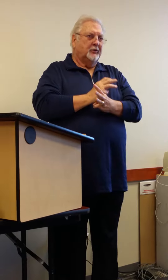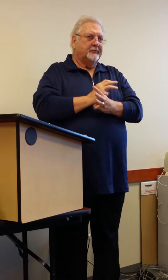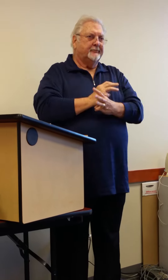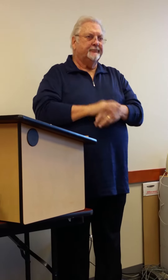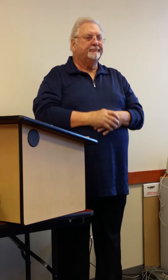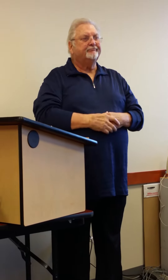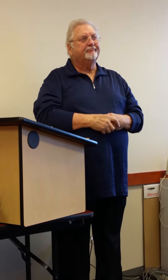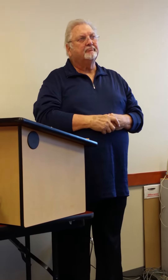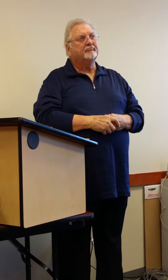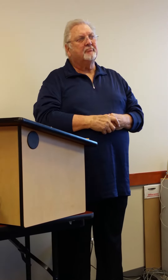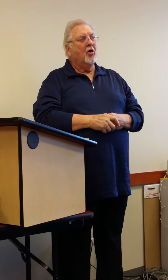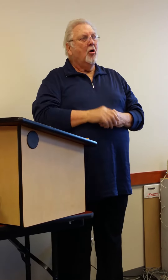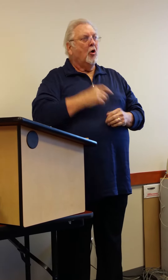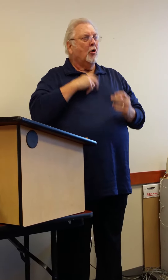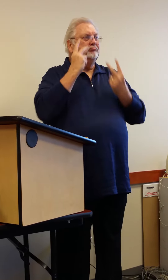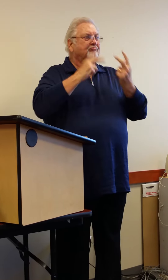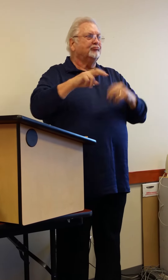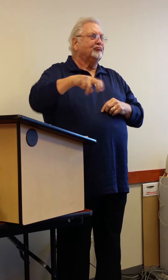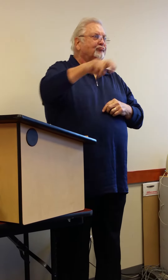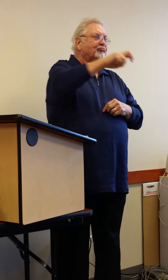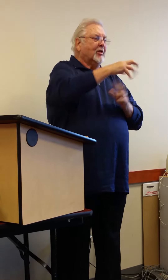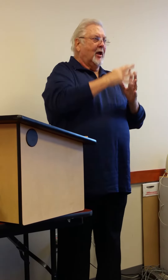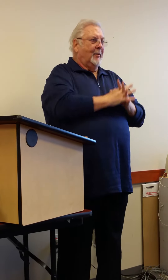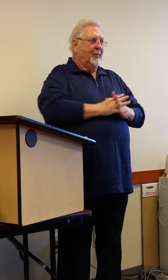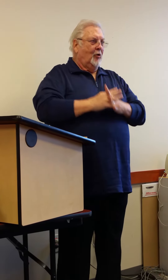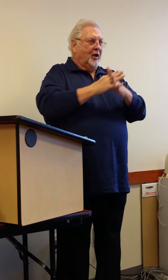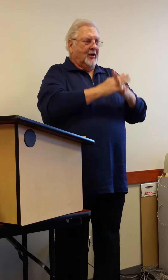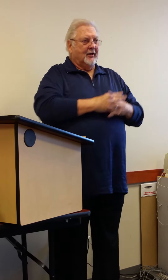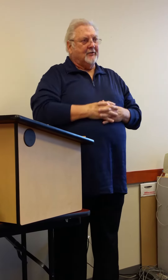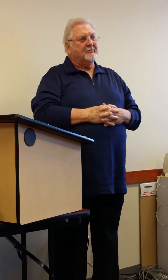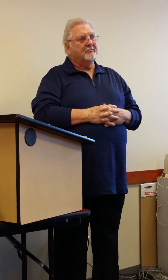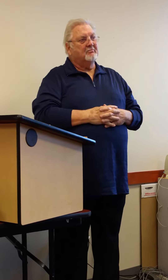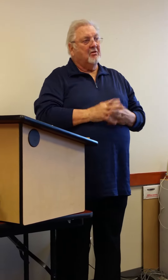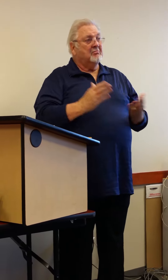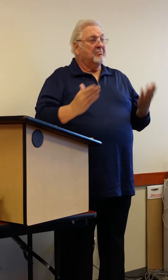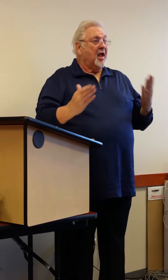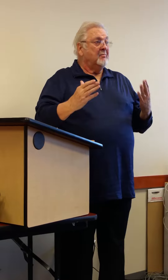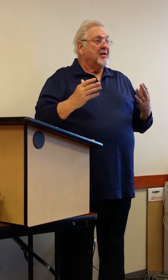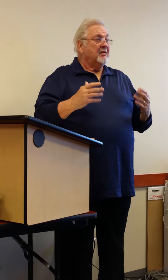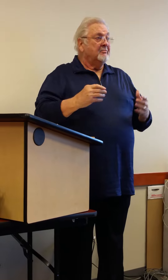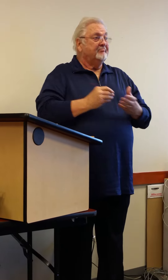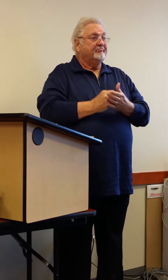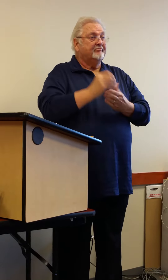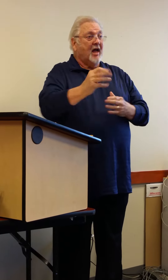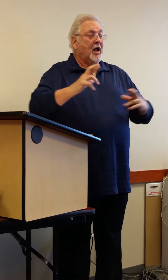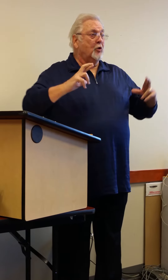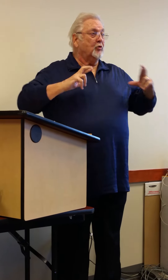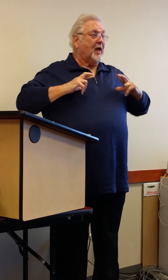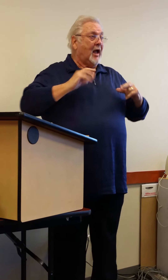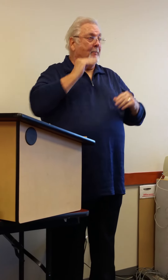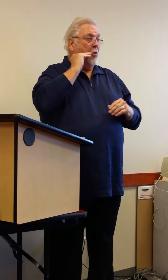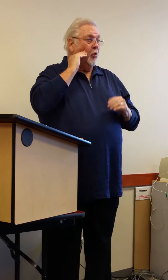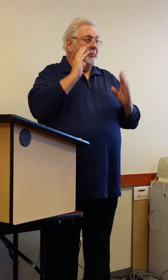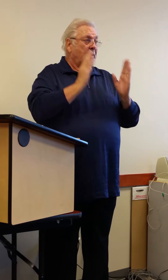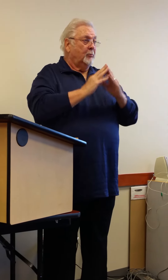the world, or I'll just kind of visit America itself, the United States. Maybe I'll buy a